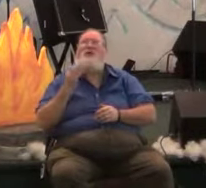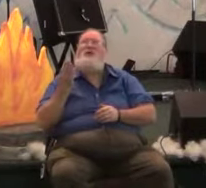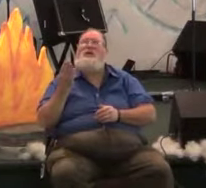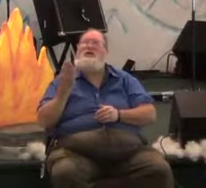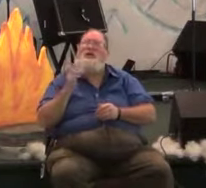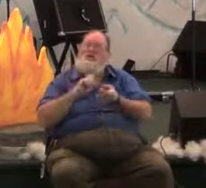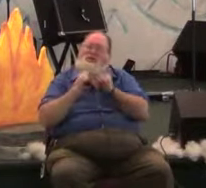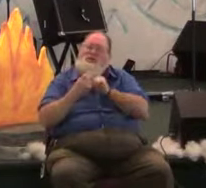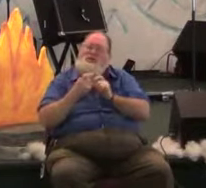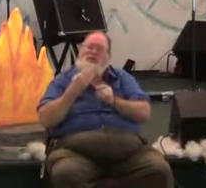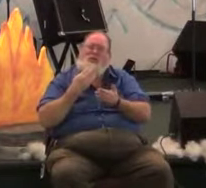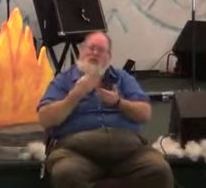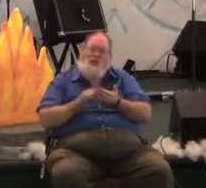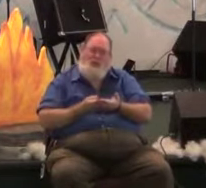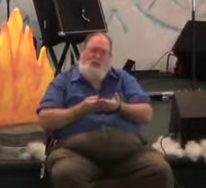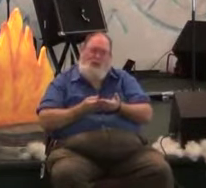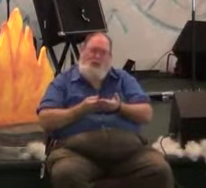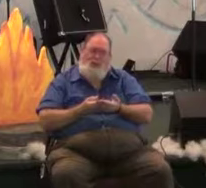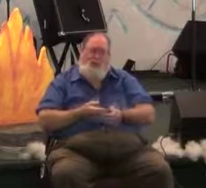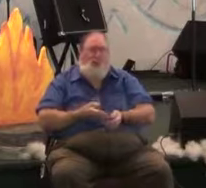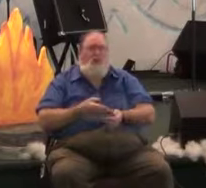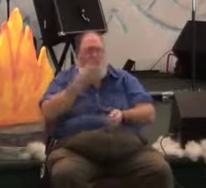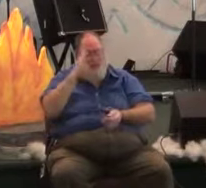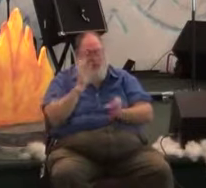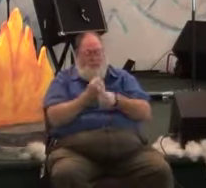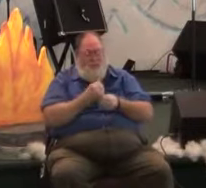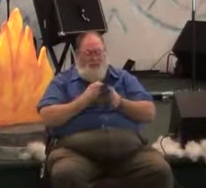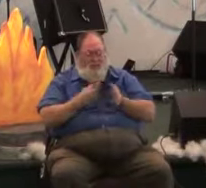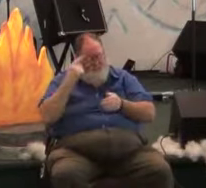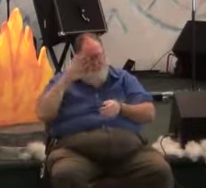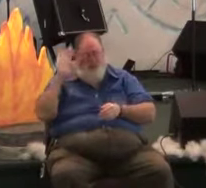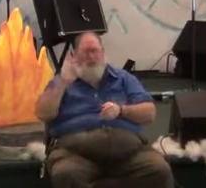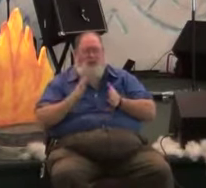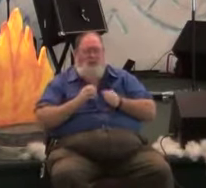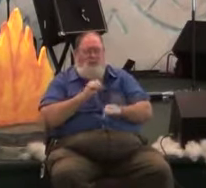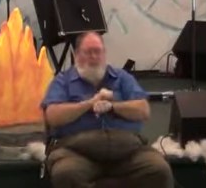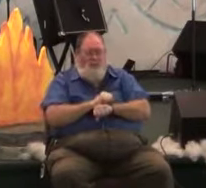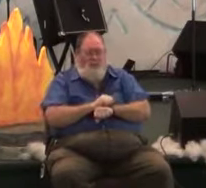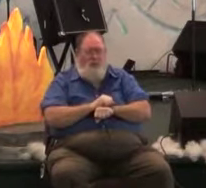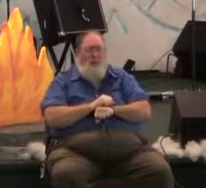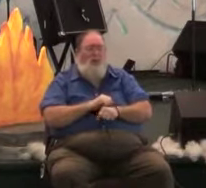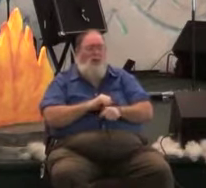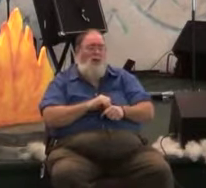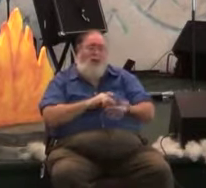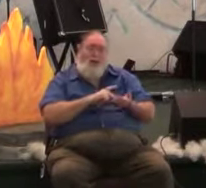to good. God provides the way for his work. And a pure heart will always flourish. I want you to remember